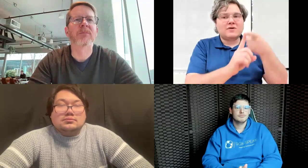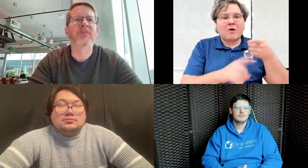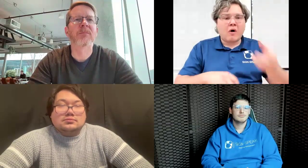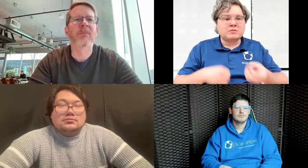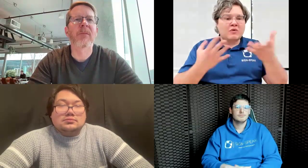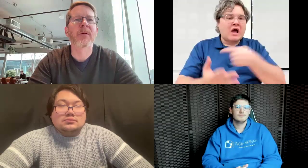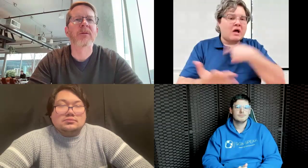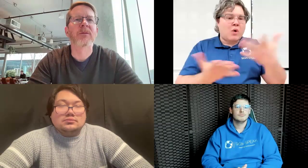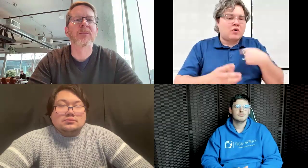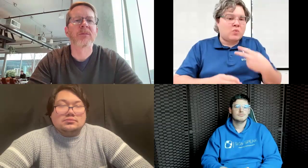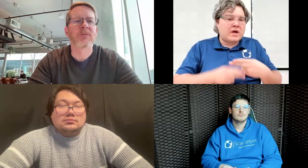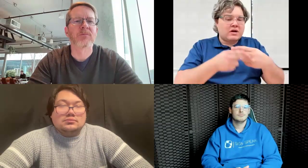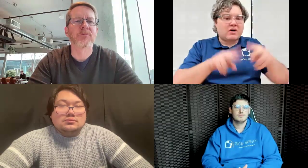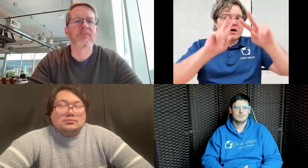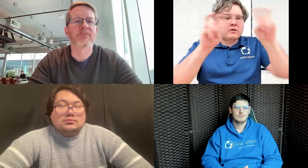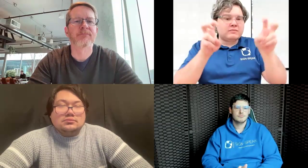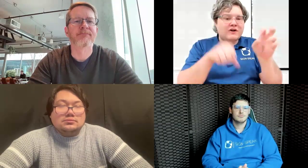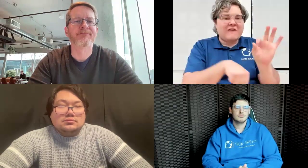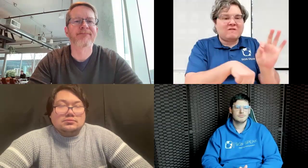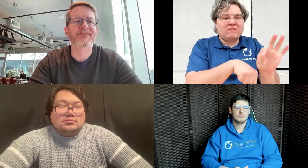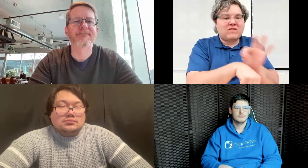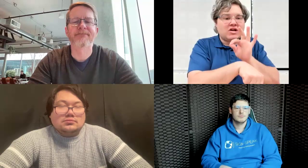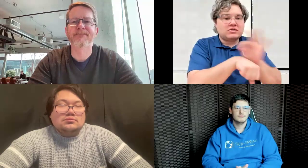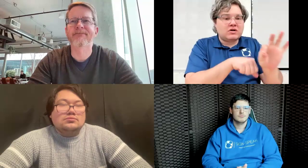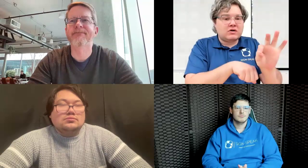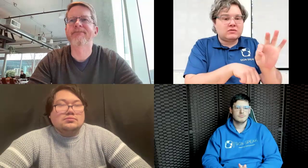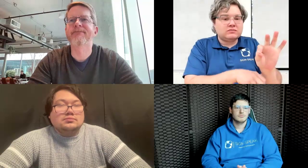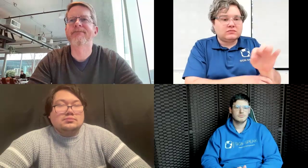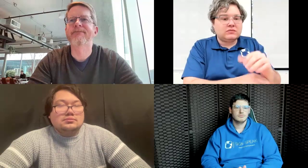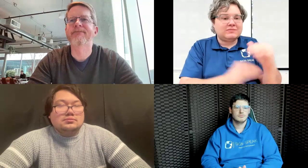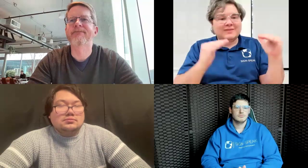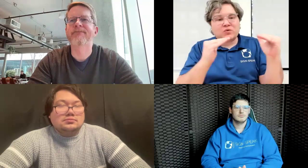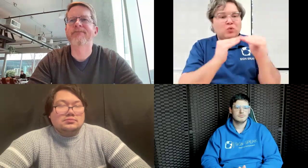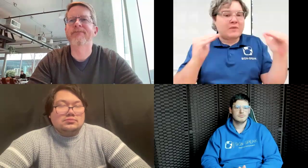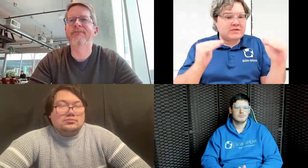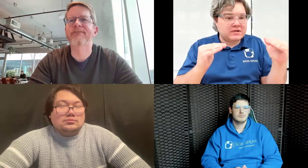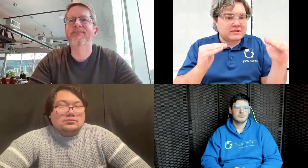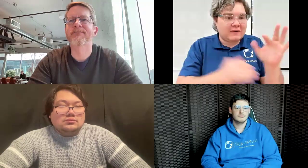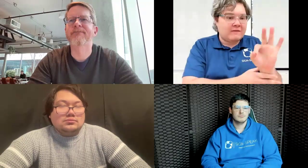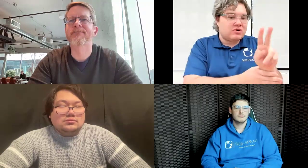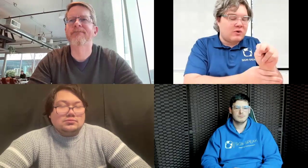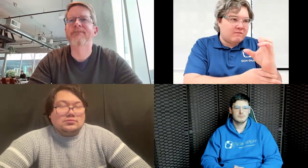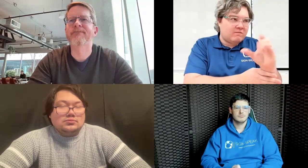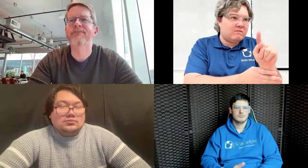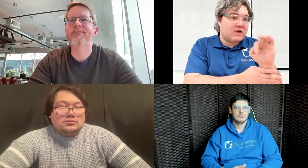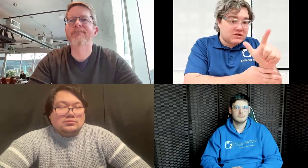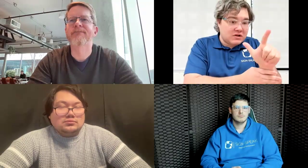Yeah, one of ScienceSpeak goals is to provide us with what's called functional equivalence.